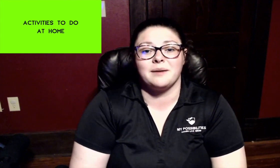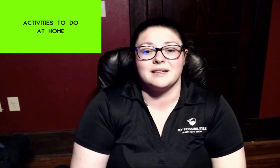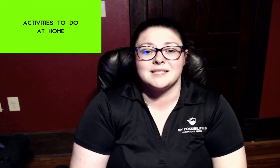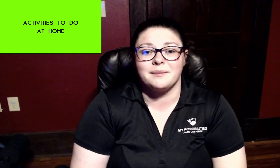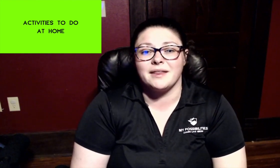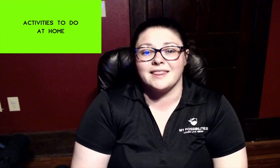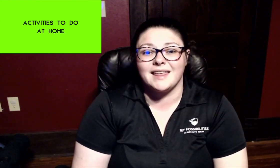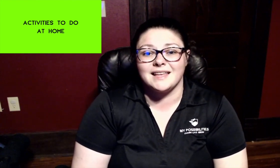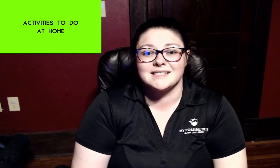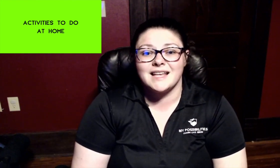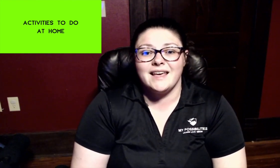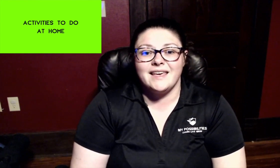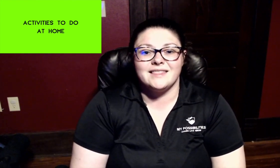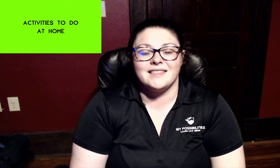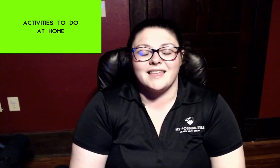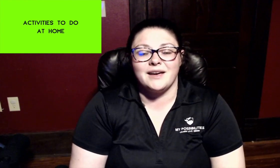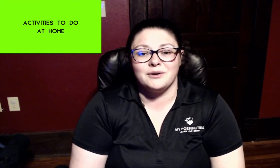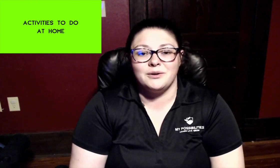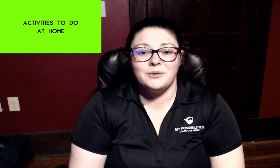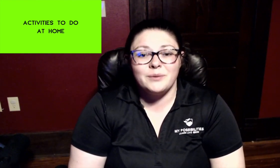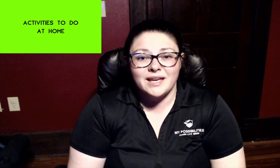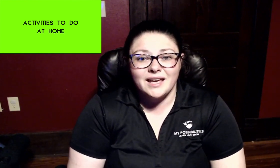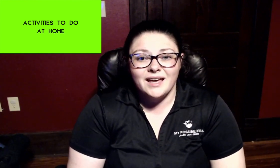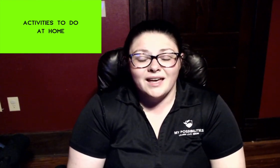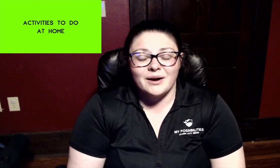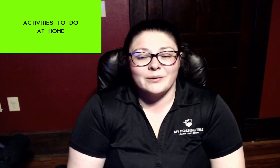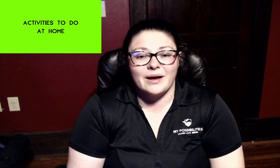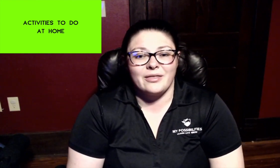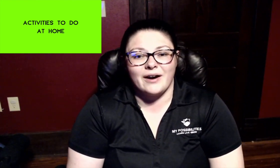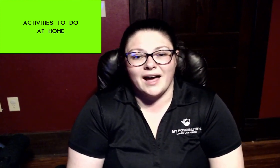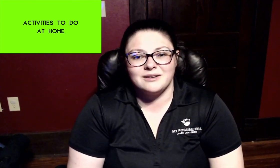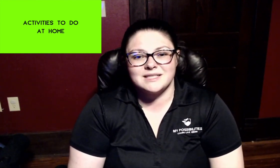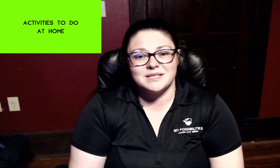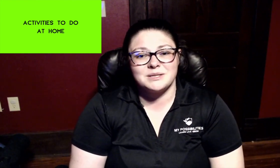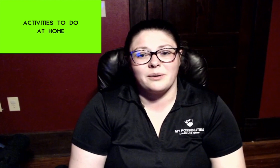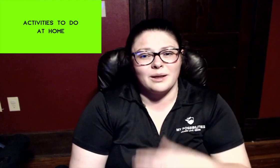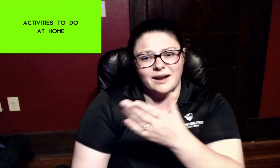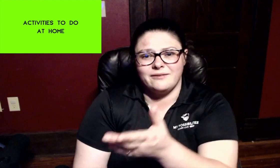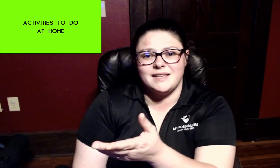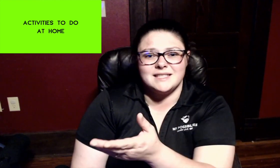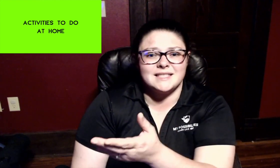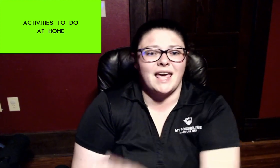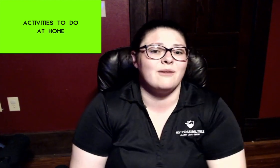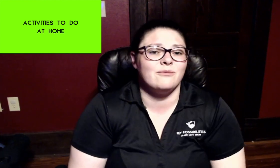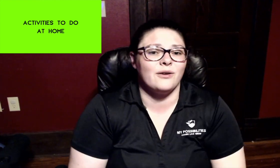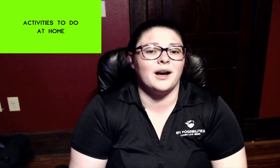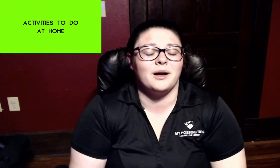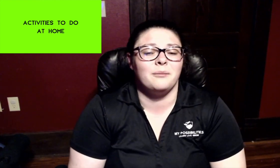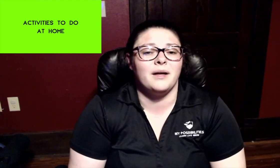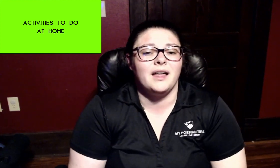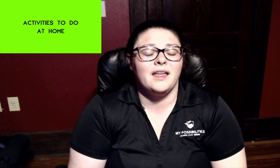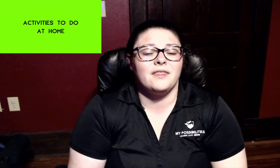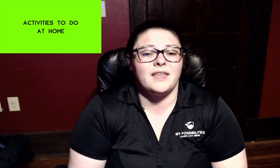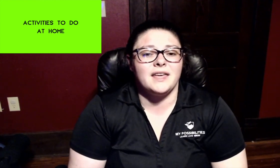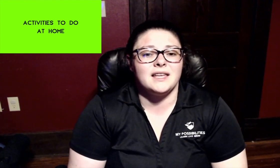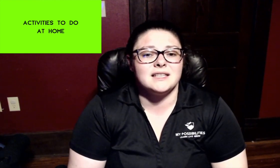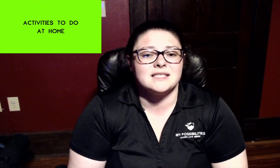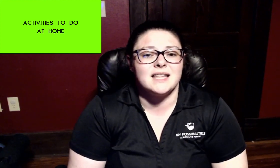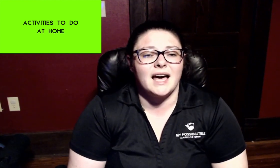some of the things that they are doing around their house. And so a lot of these came from things